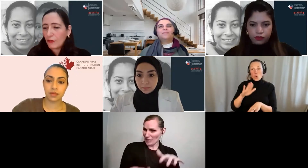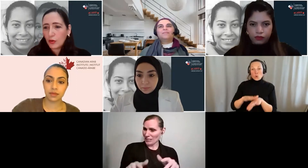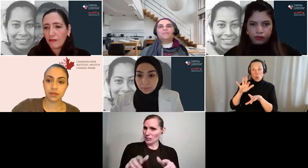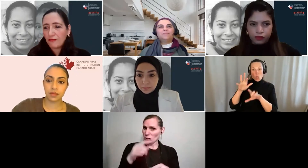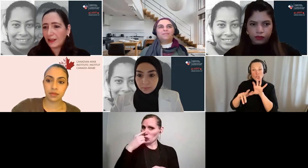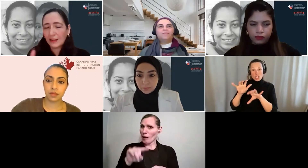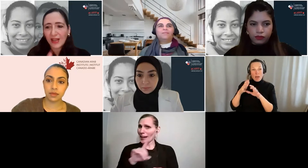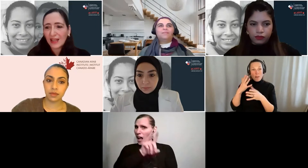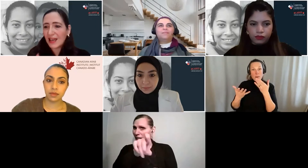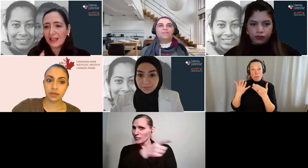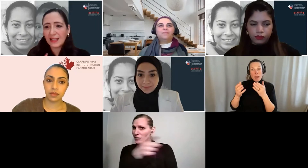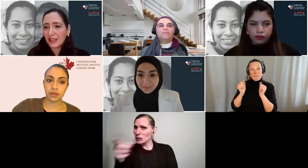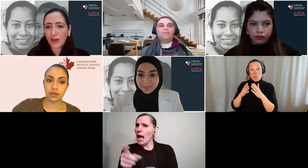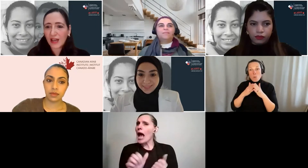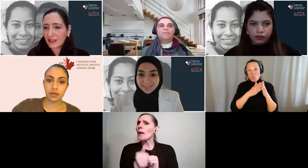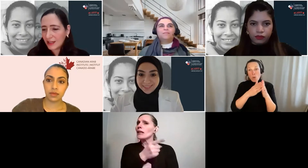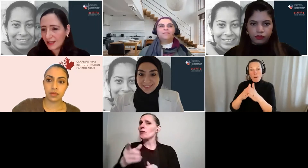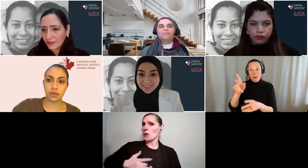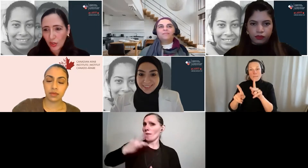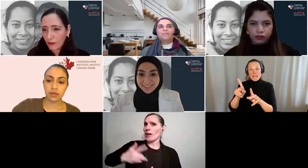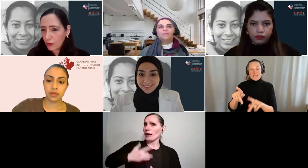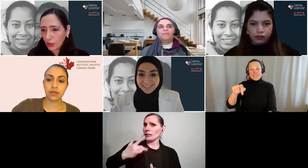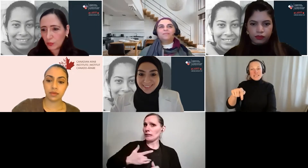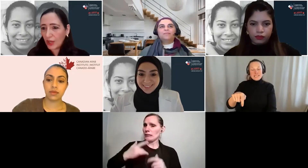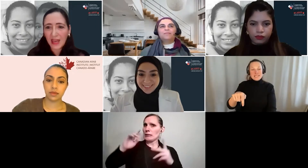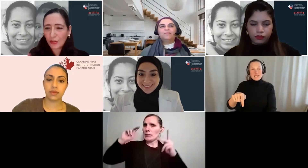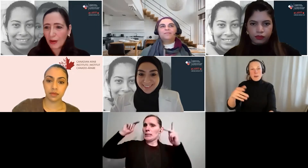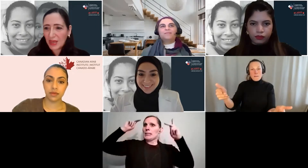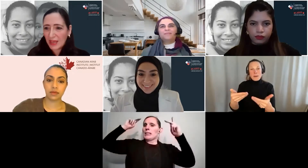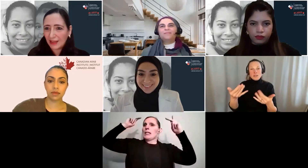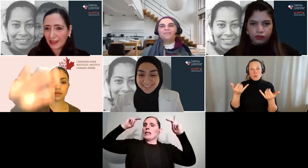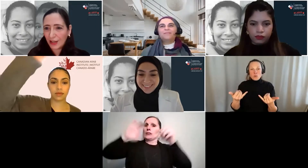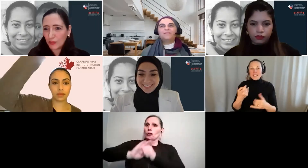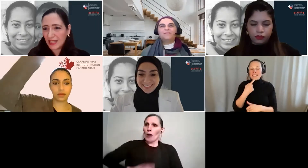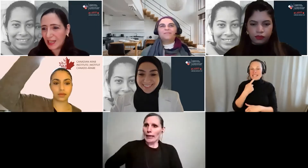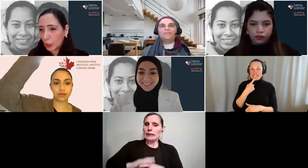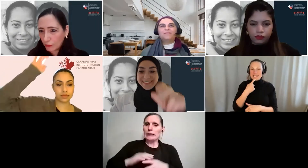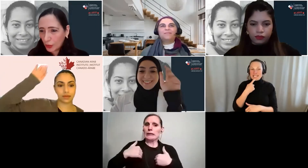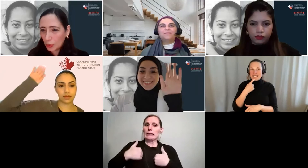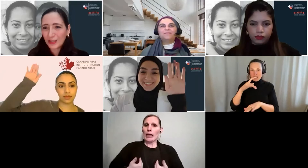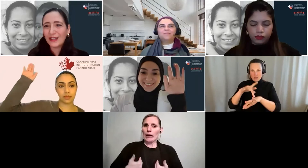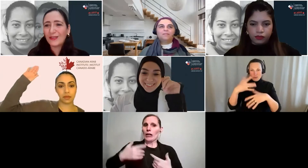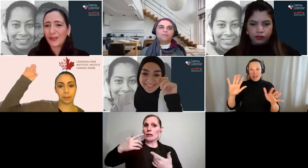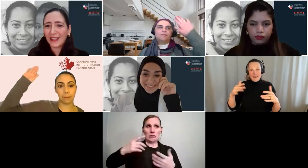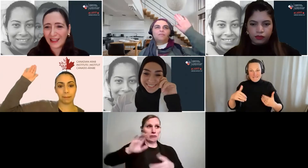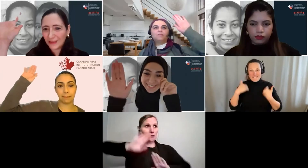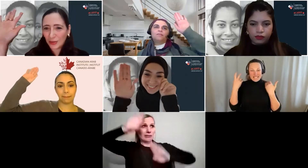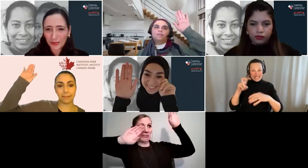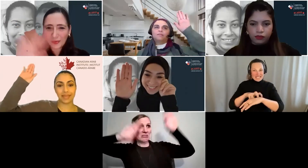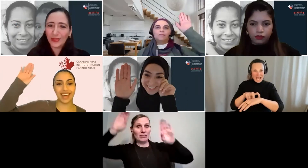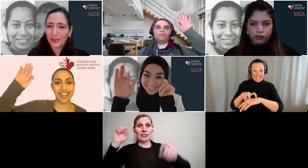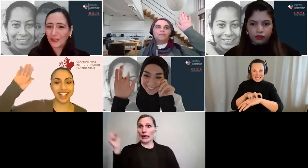how many of you have feel anxiety and stress? If you can just put a yes or a me, like I should be seeing a lot of those, right?